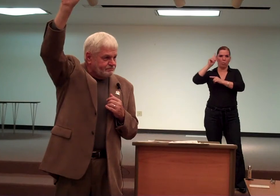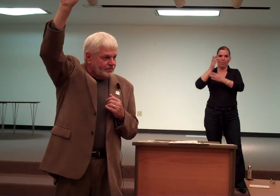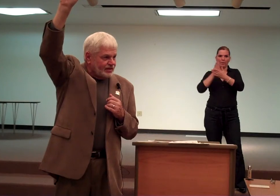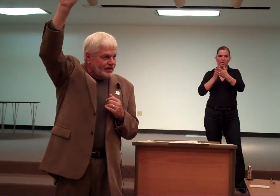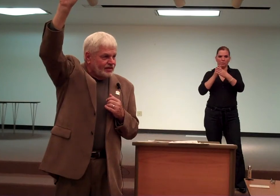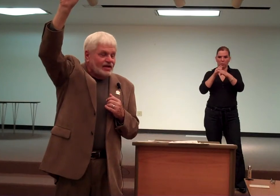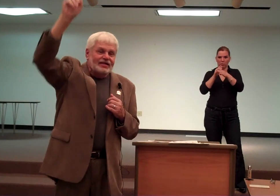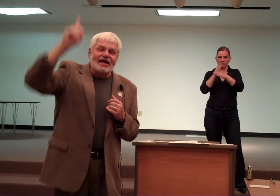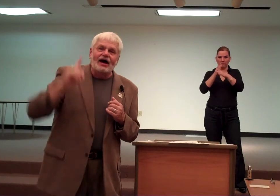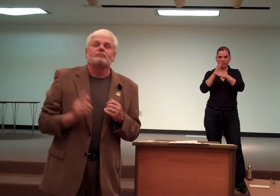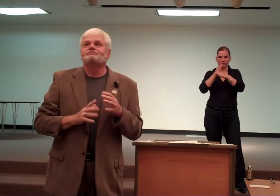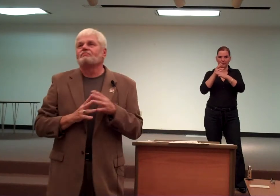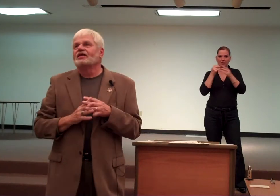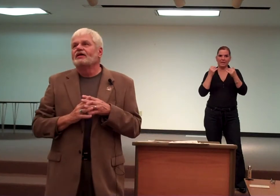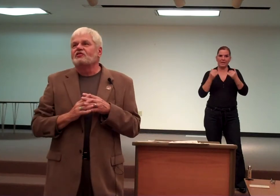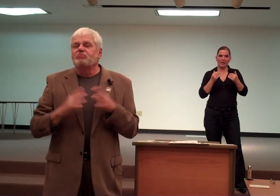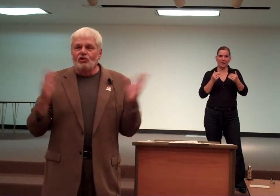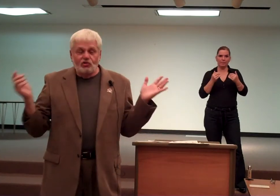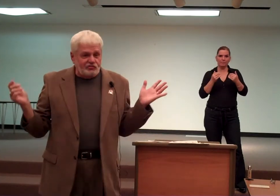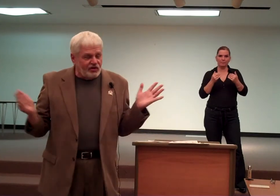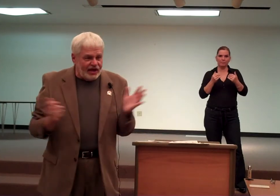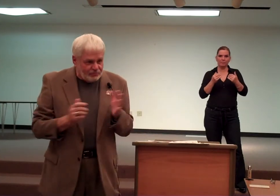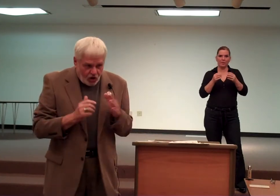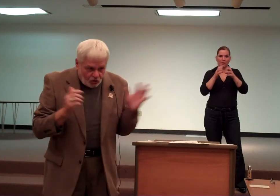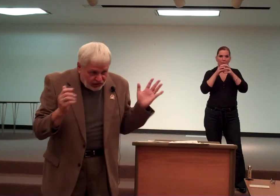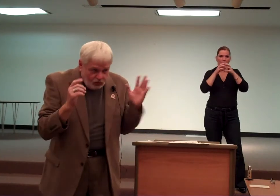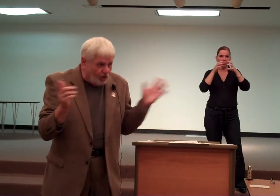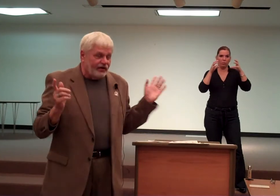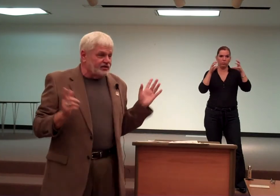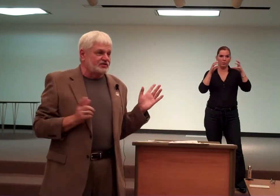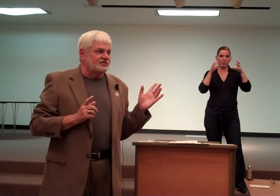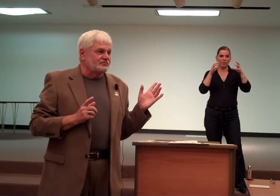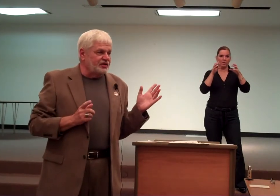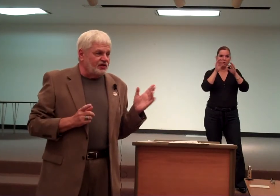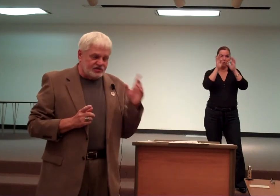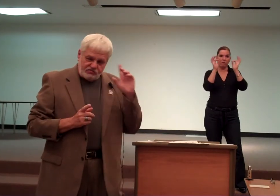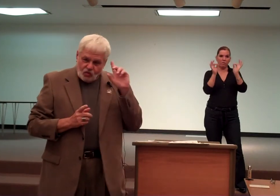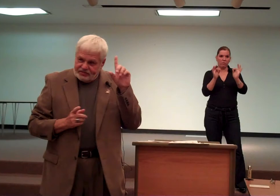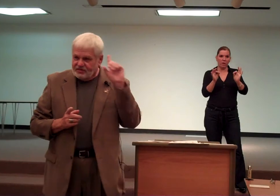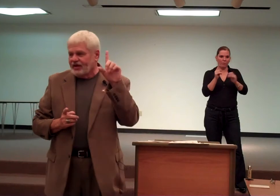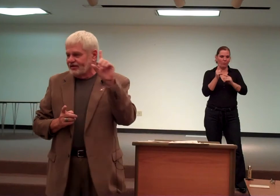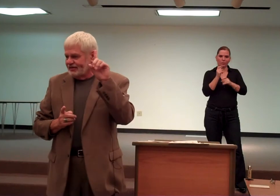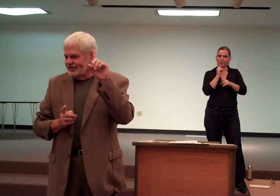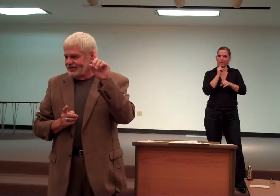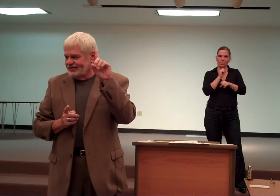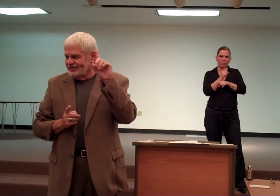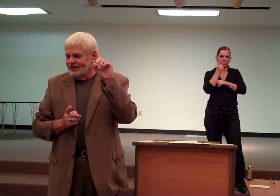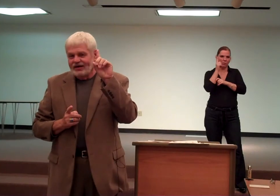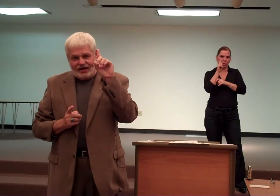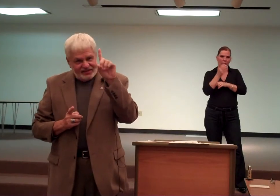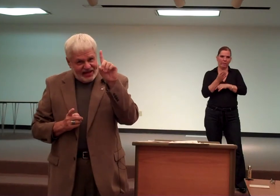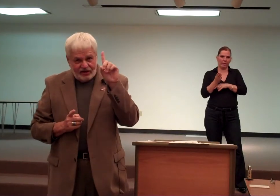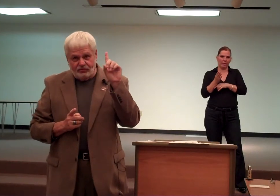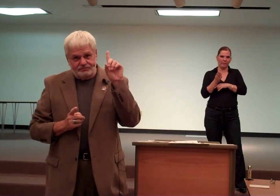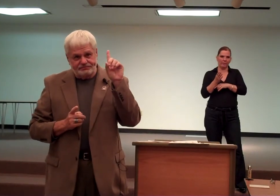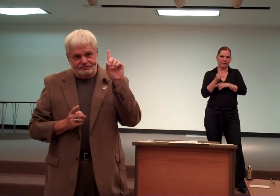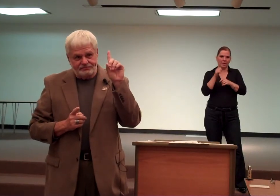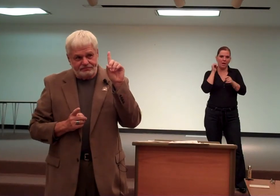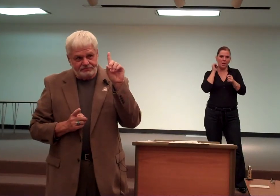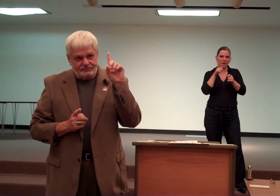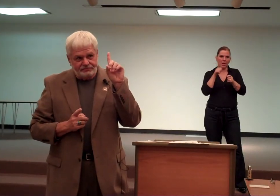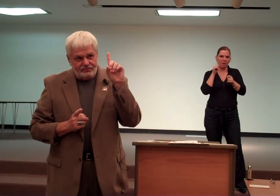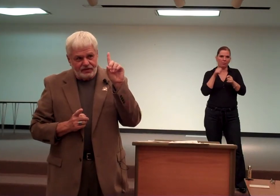Okay? Now, the balloon frame only works because of one thing. A nail.